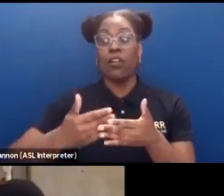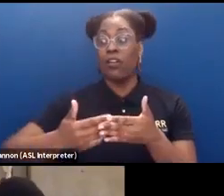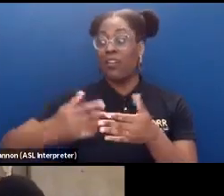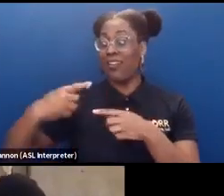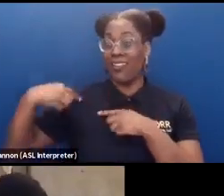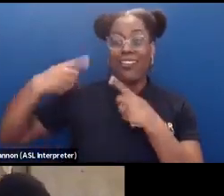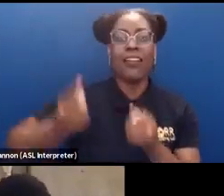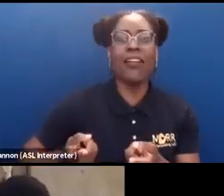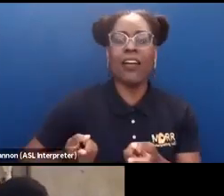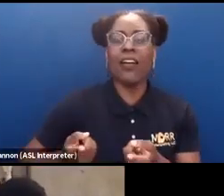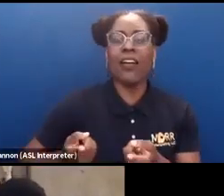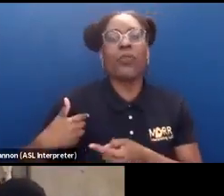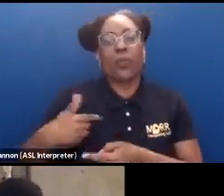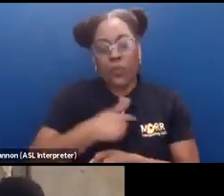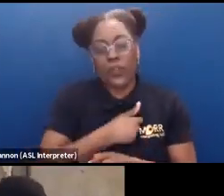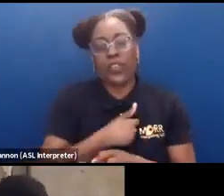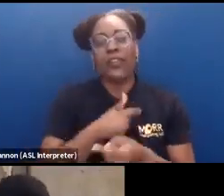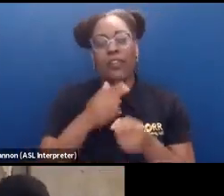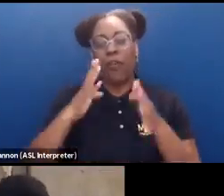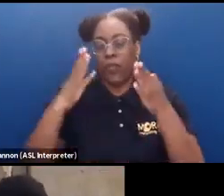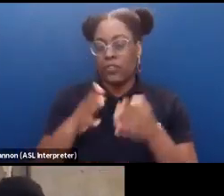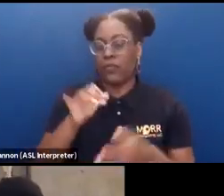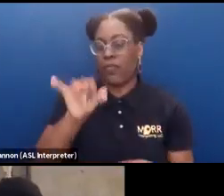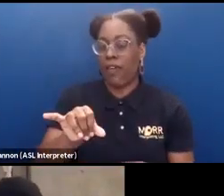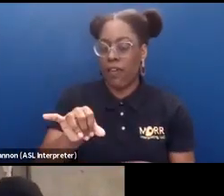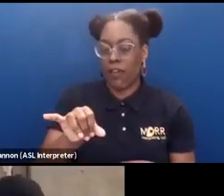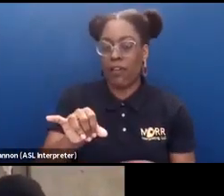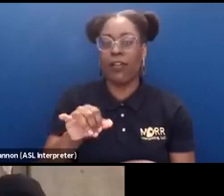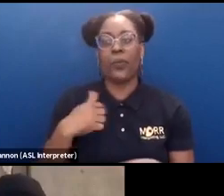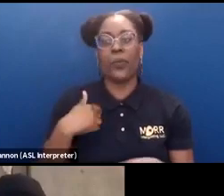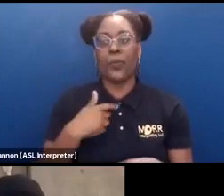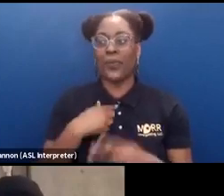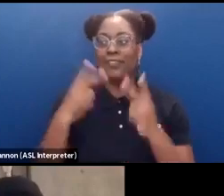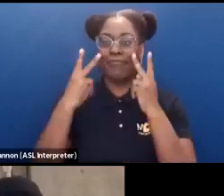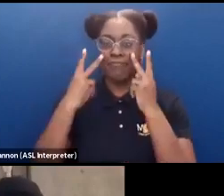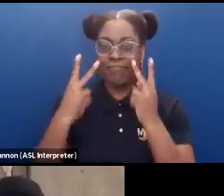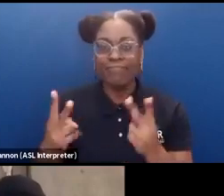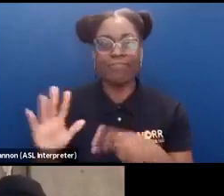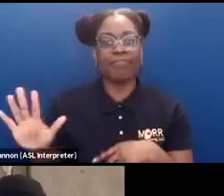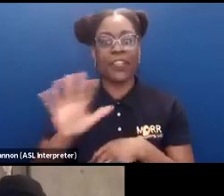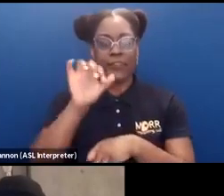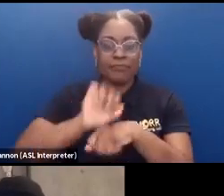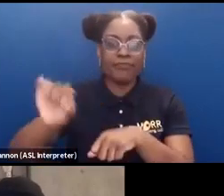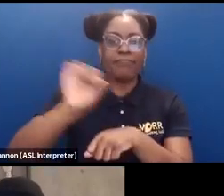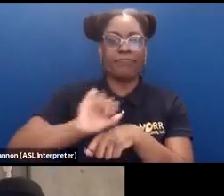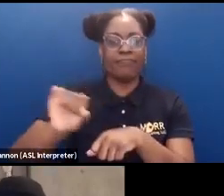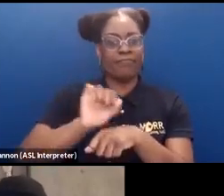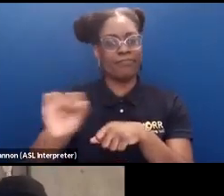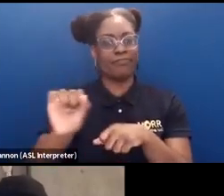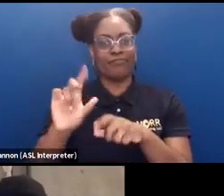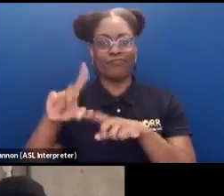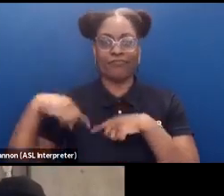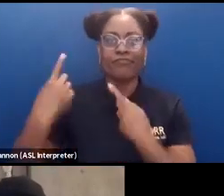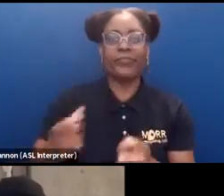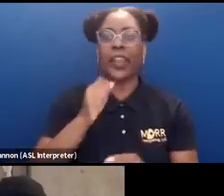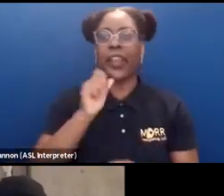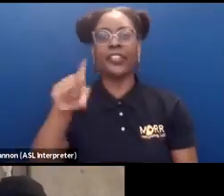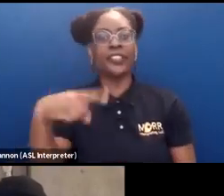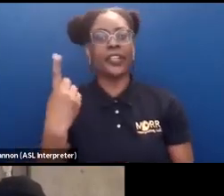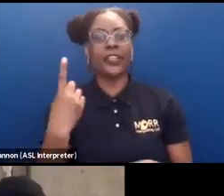is what we're actually witnessing now, and that is not something that could be studied or